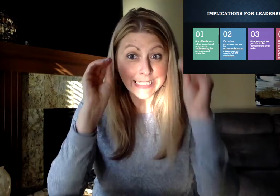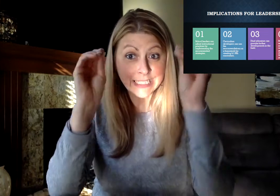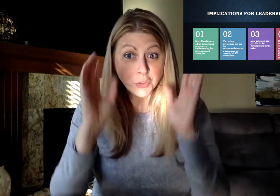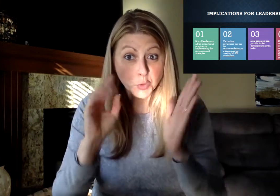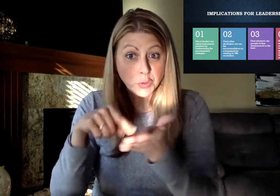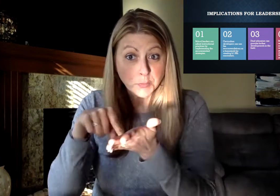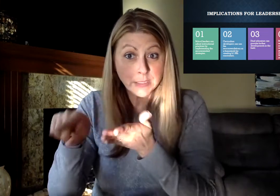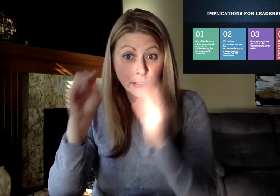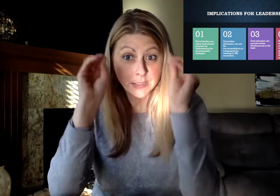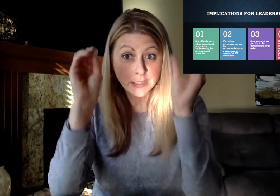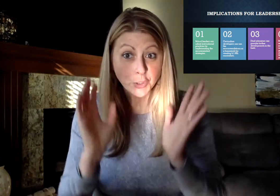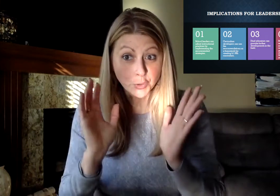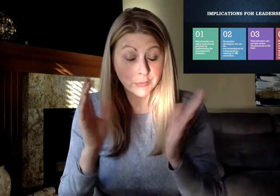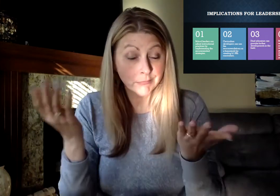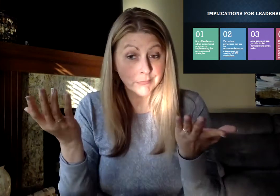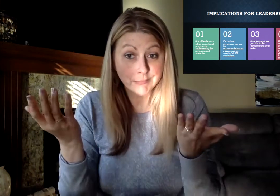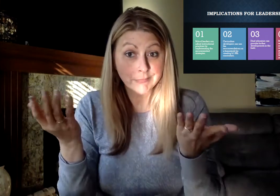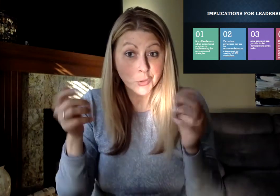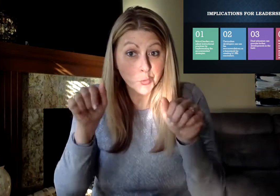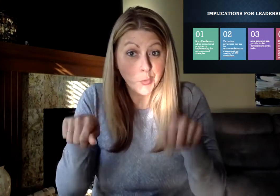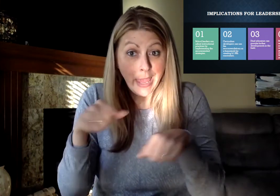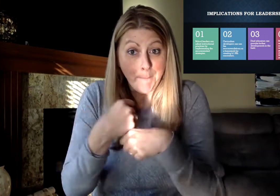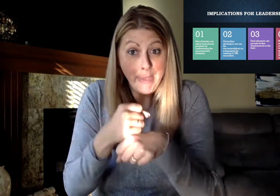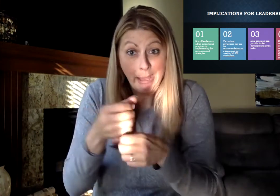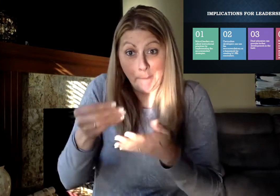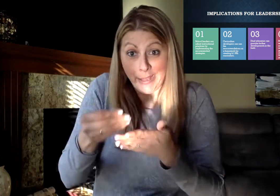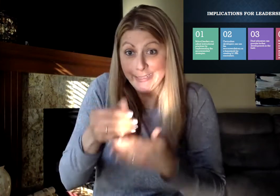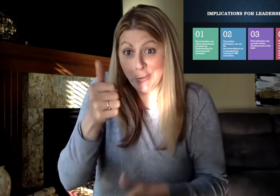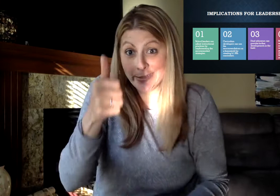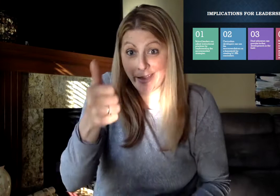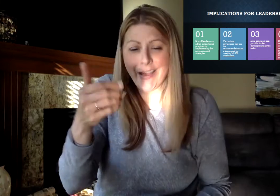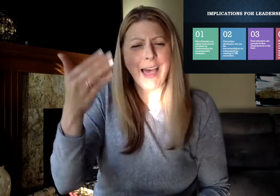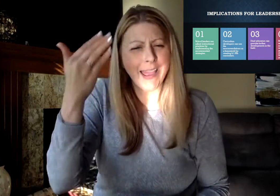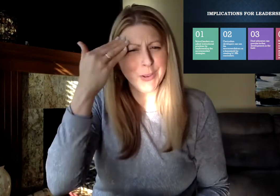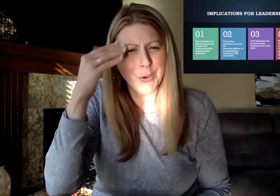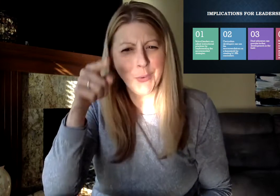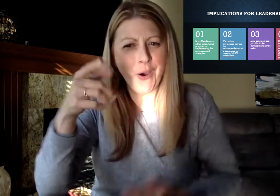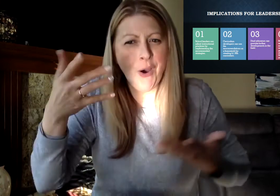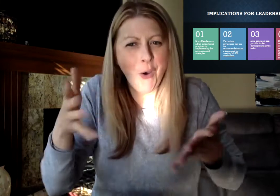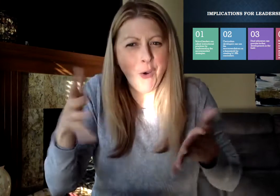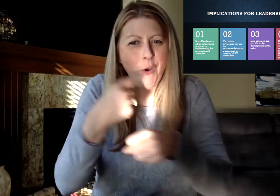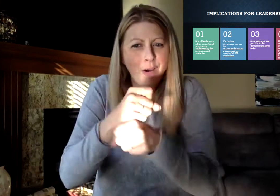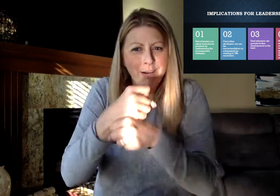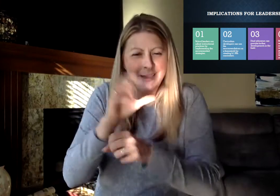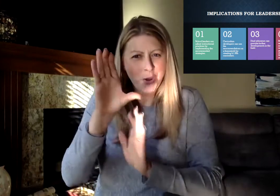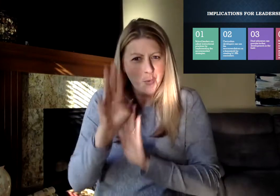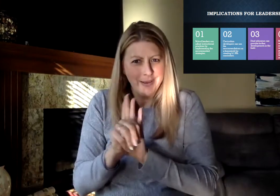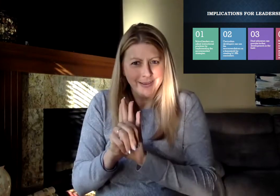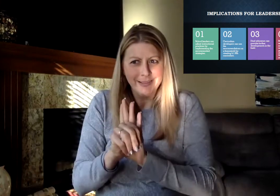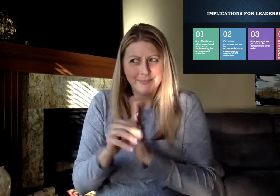TPT, Teachers Pay Teachers. You can make some money yourself. I know you already make